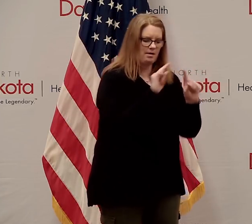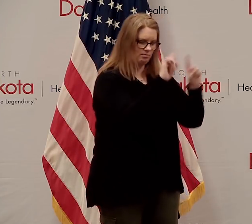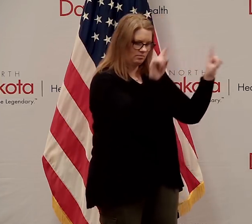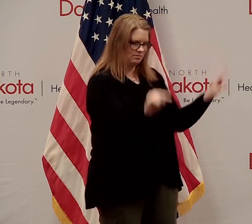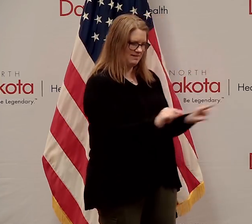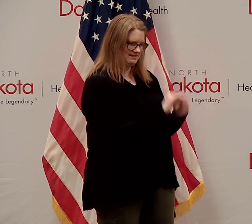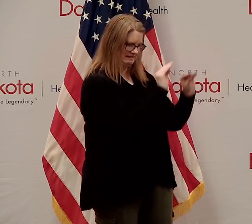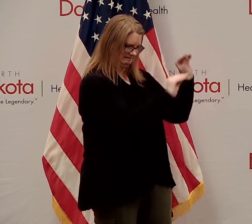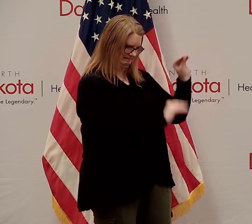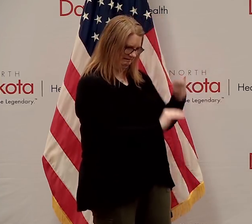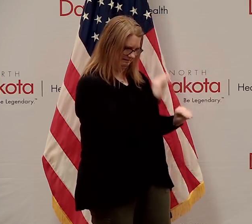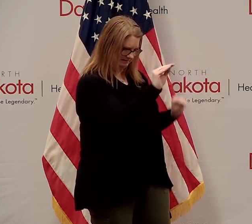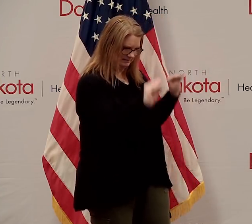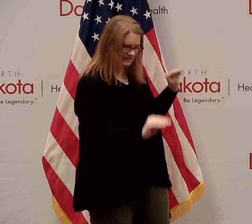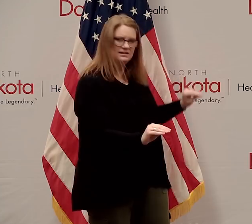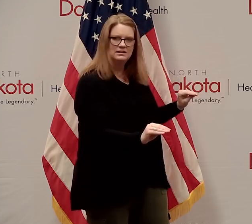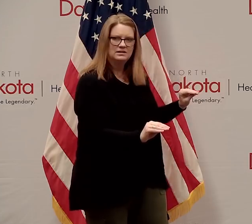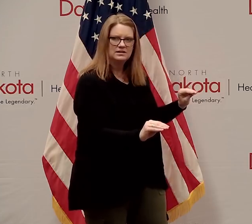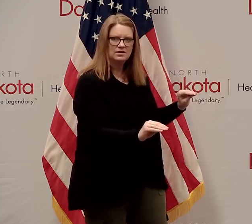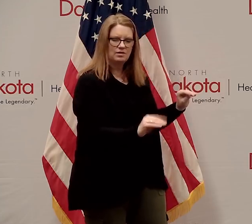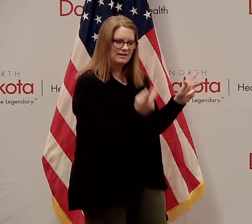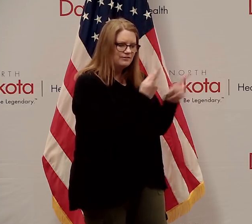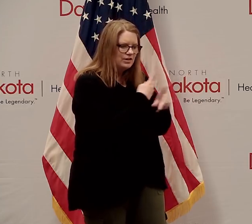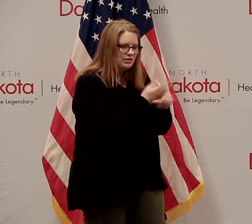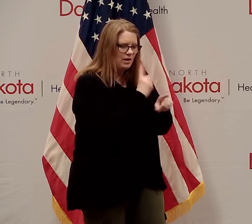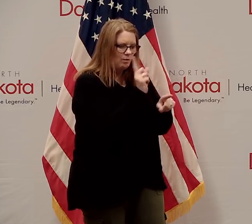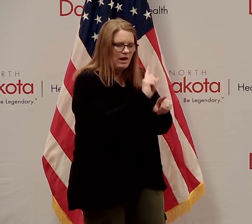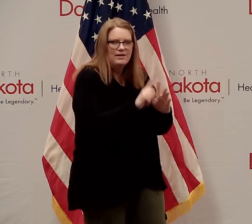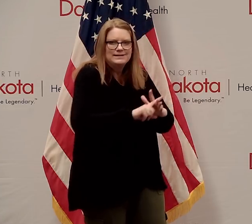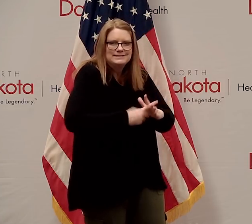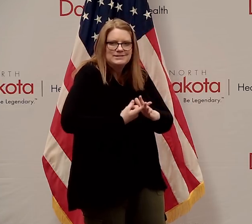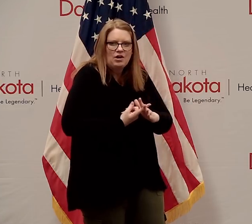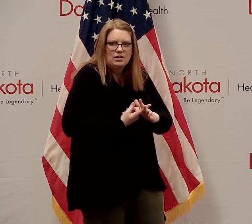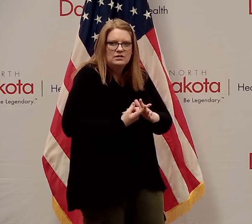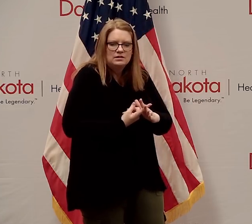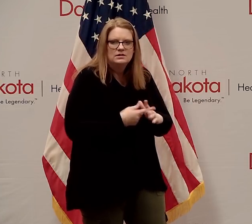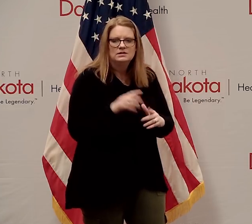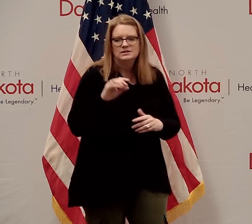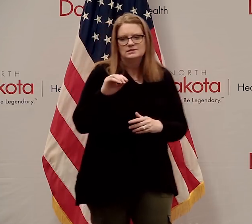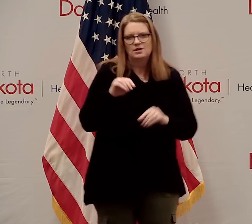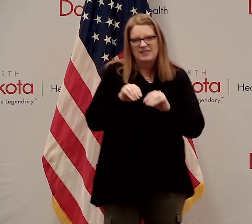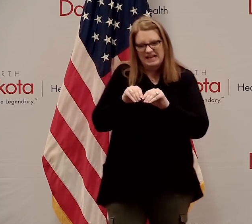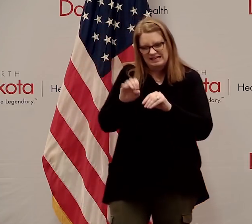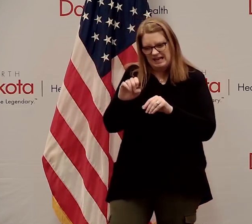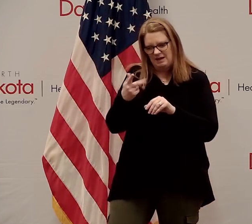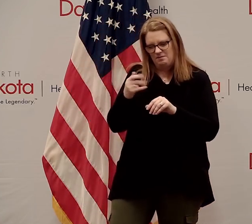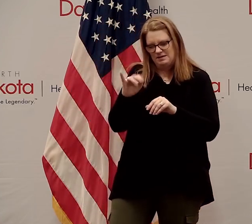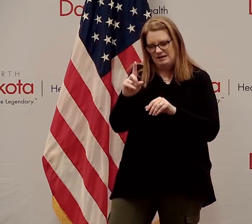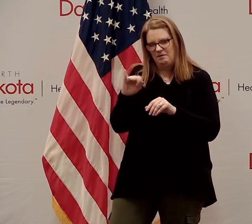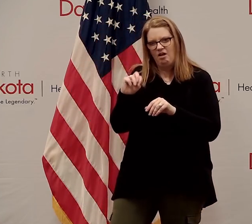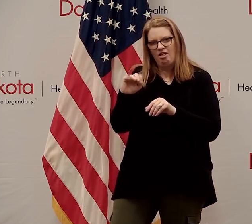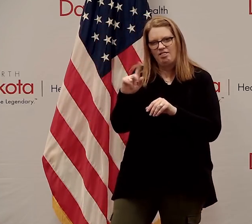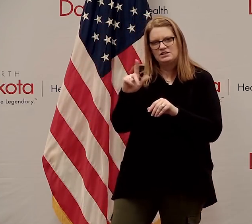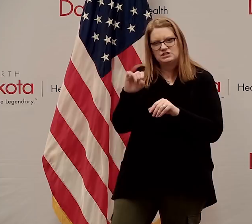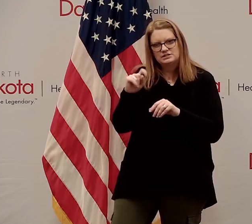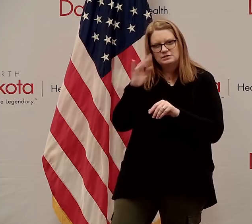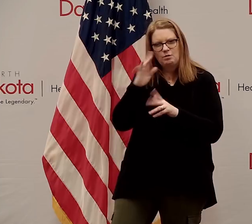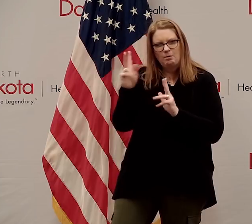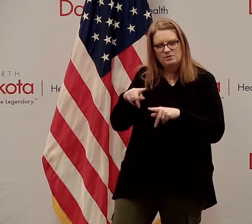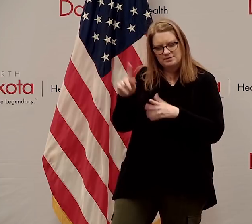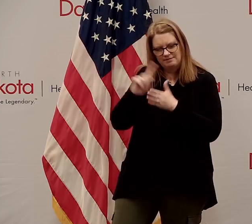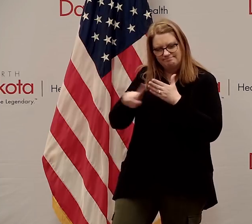through contact tracing is a powerful tool that epidemiologists have to work their way back to figure out the source. But it is